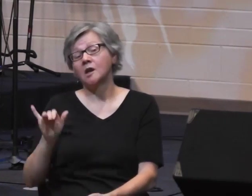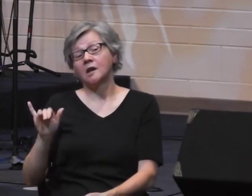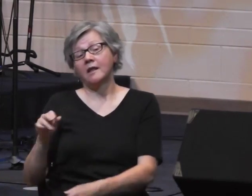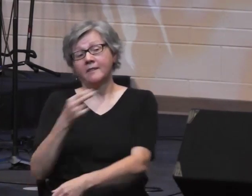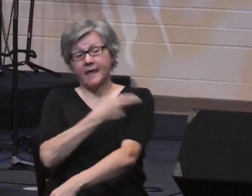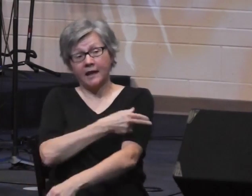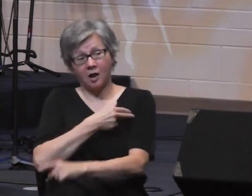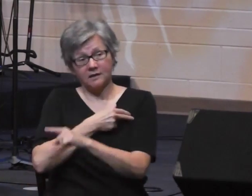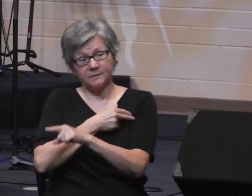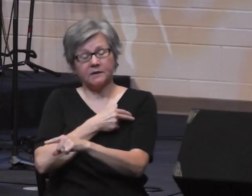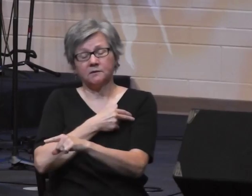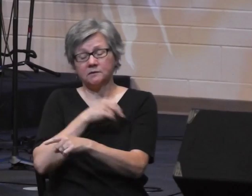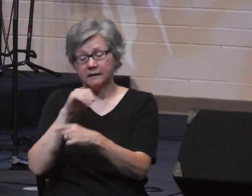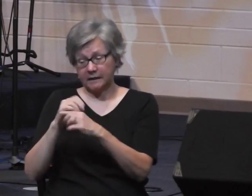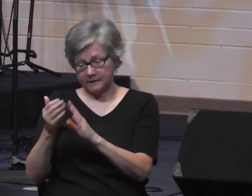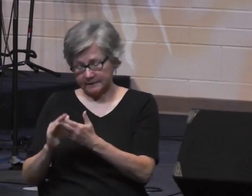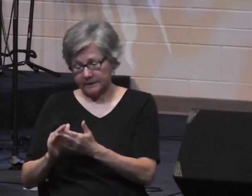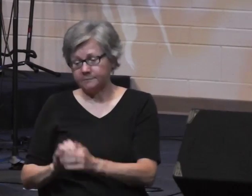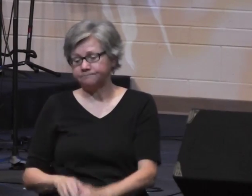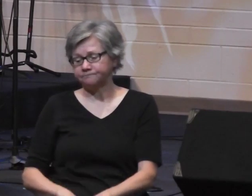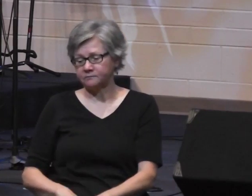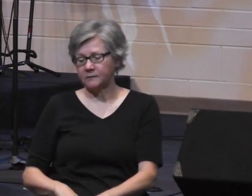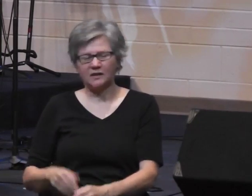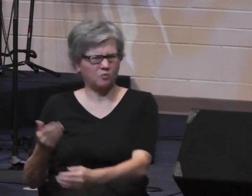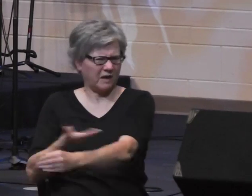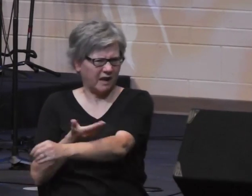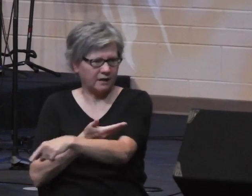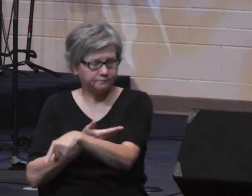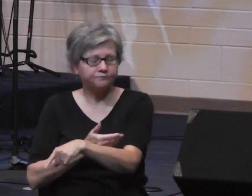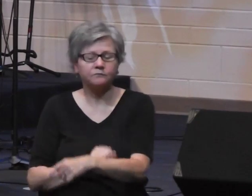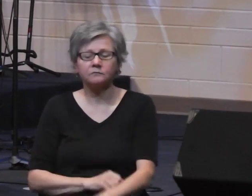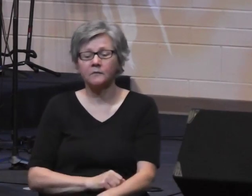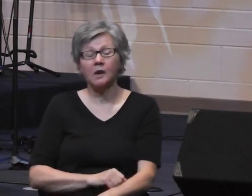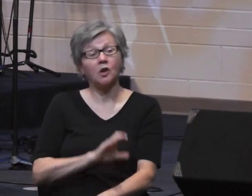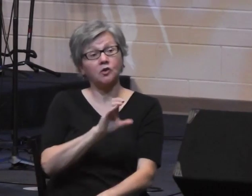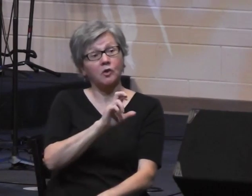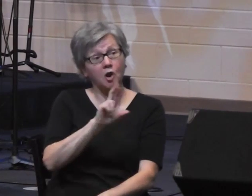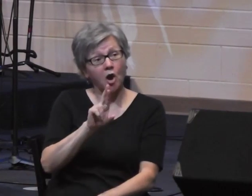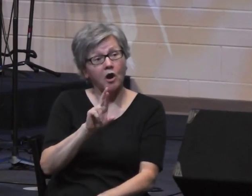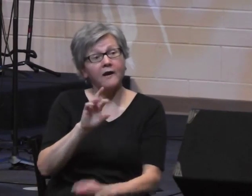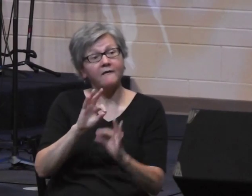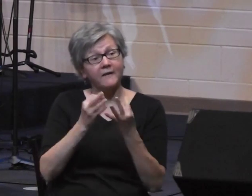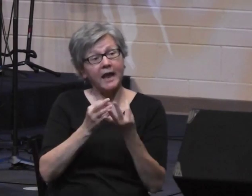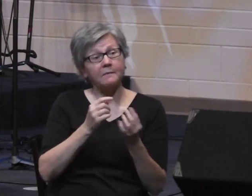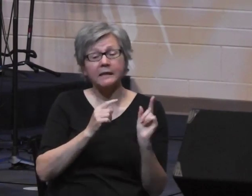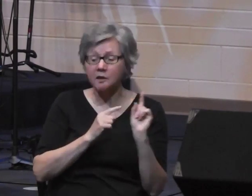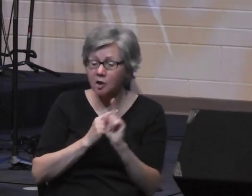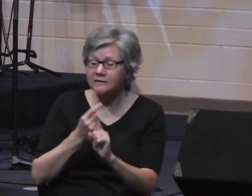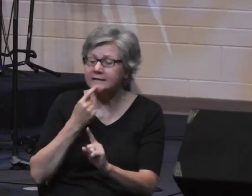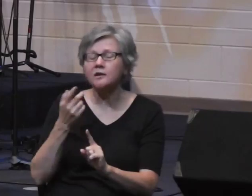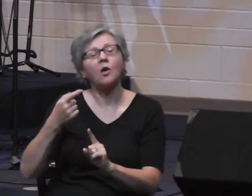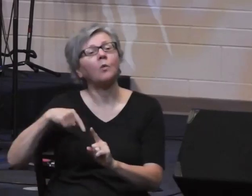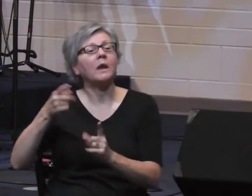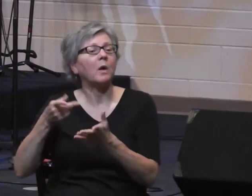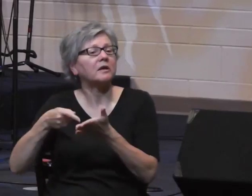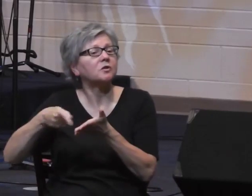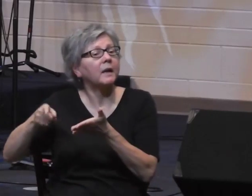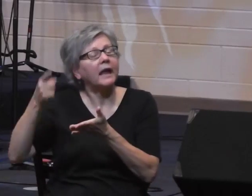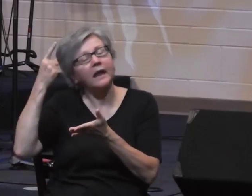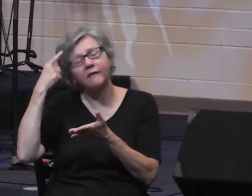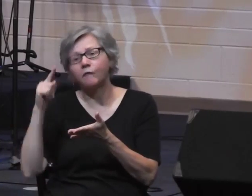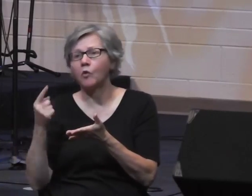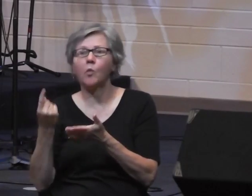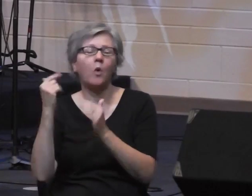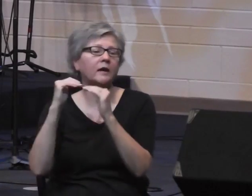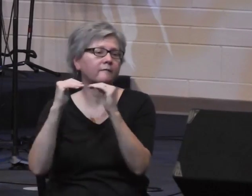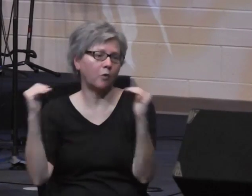and the David Karl family comes to the hospital and says, hey, we want to pay for all of the furnishings, all of the everything for